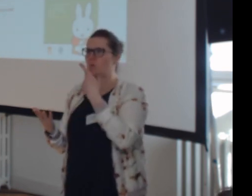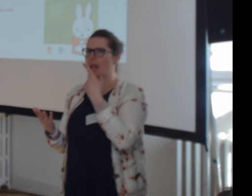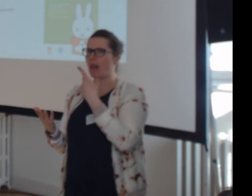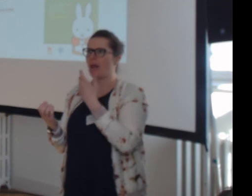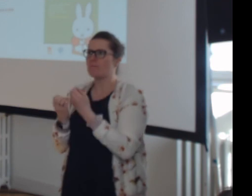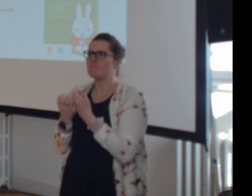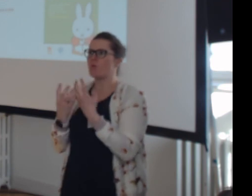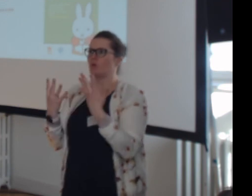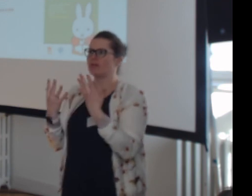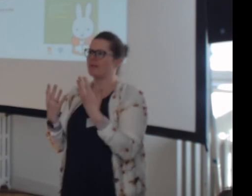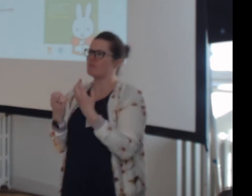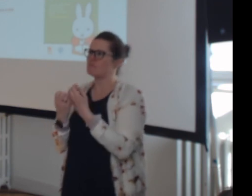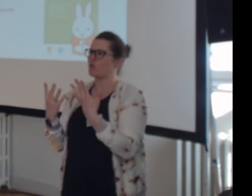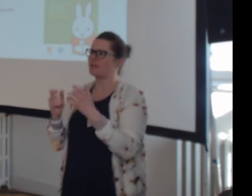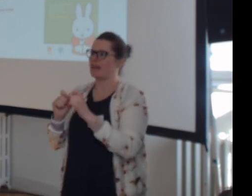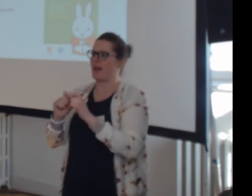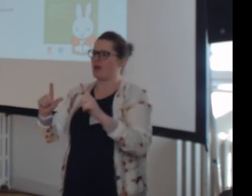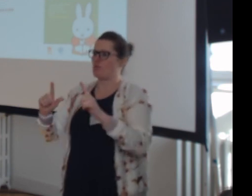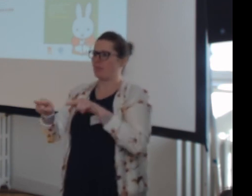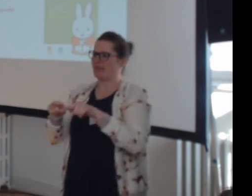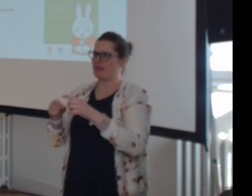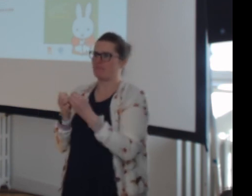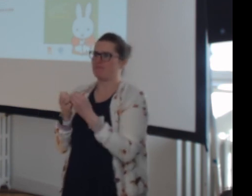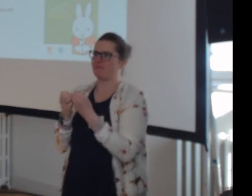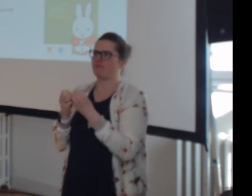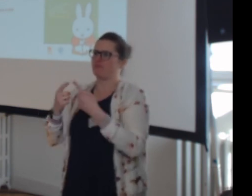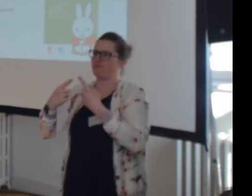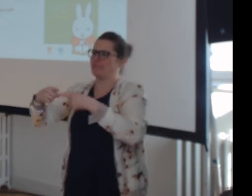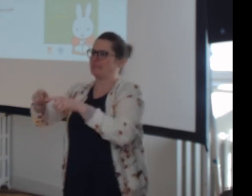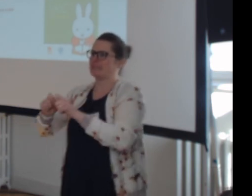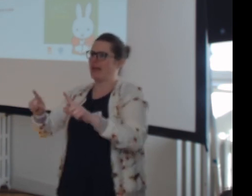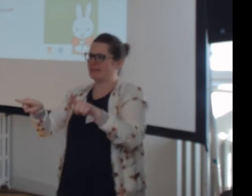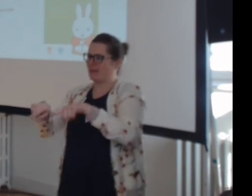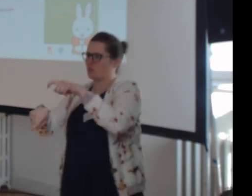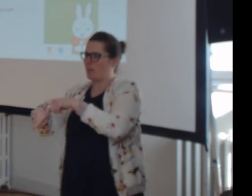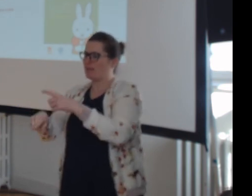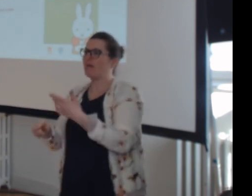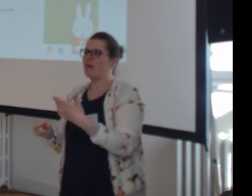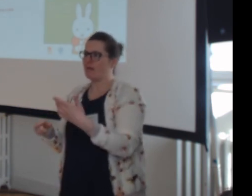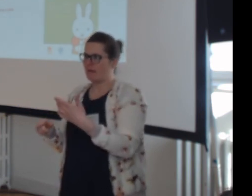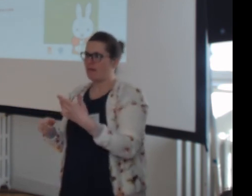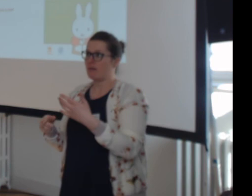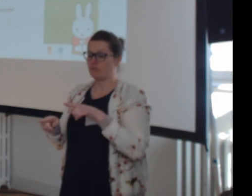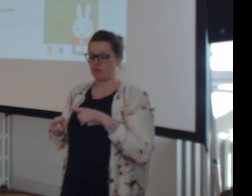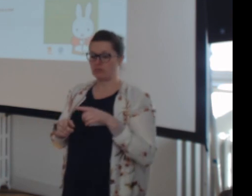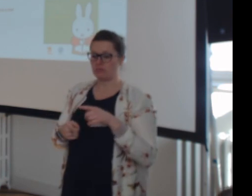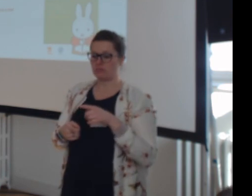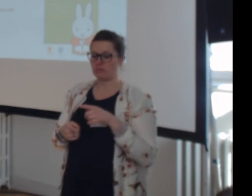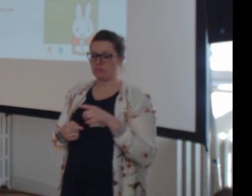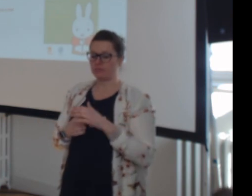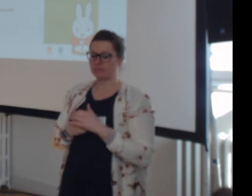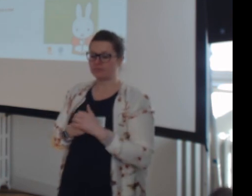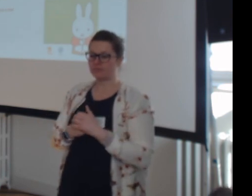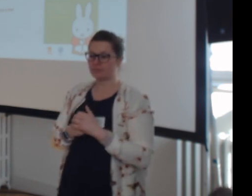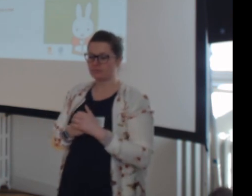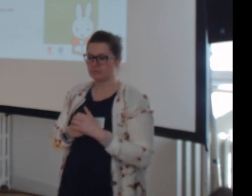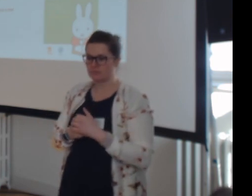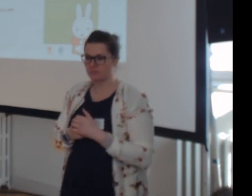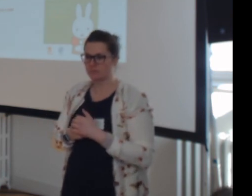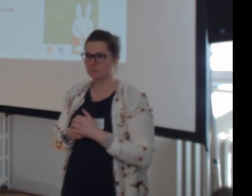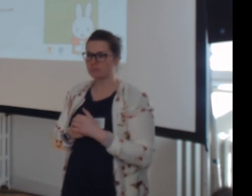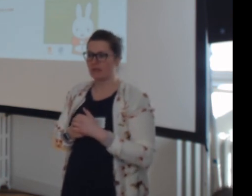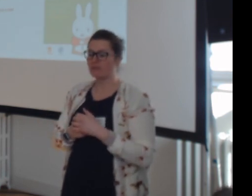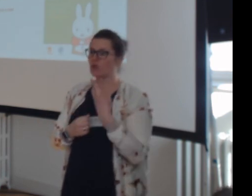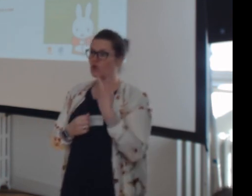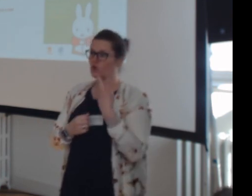multilingual? You can just sort of imagine this in a very concrete way. We read with two